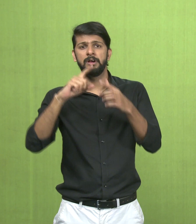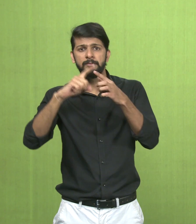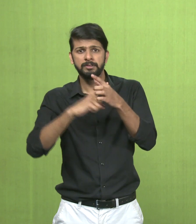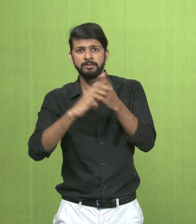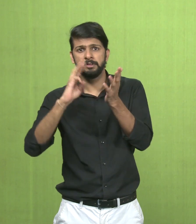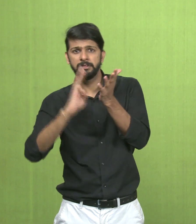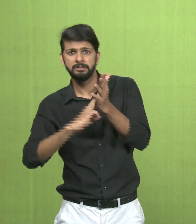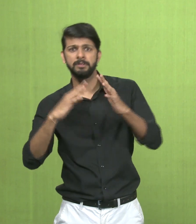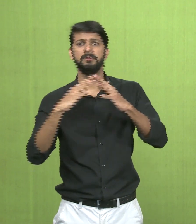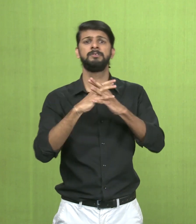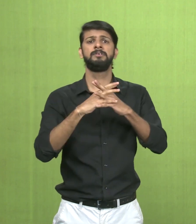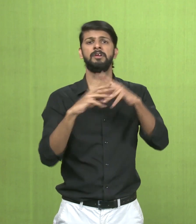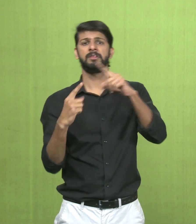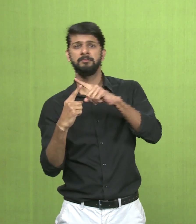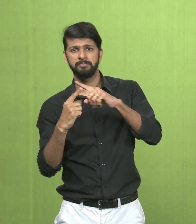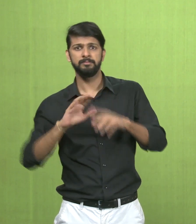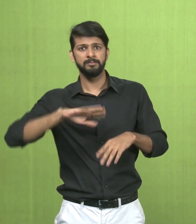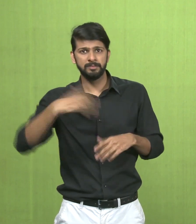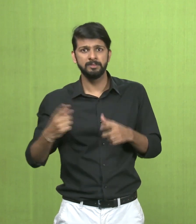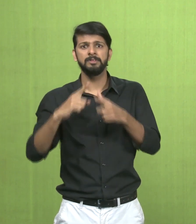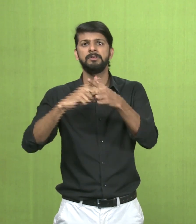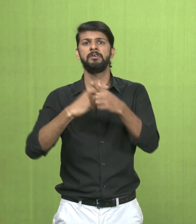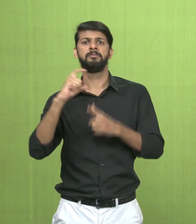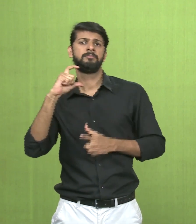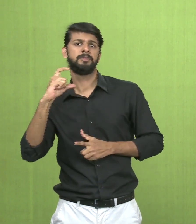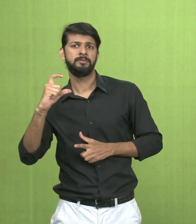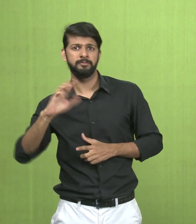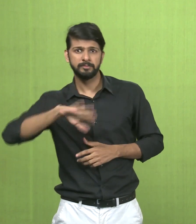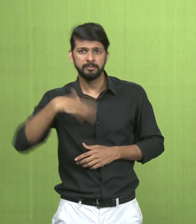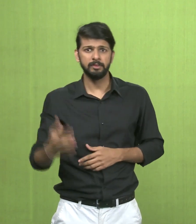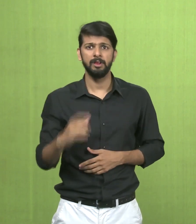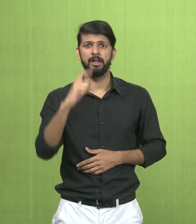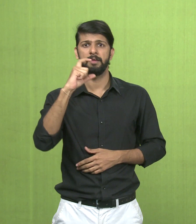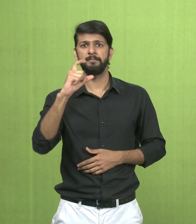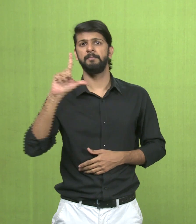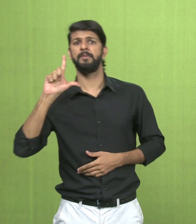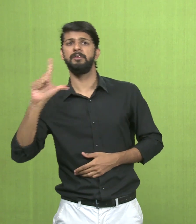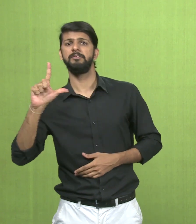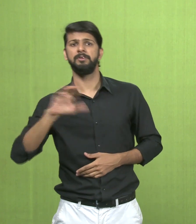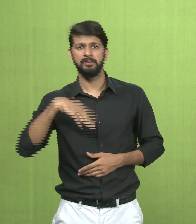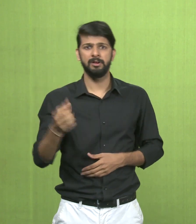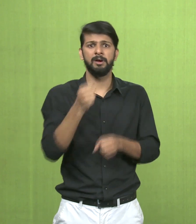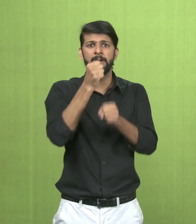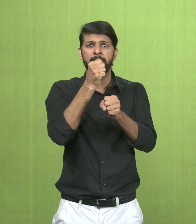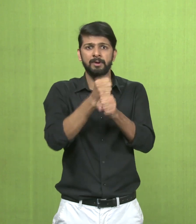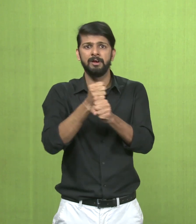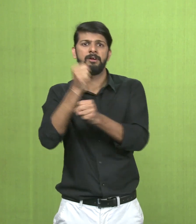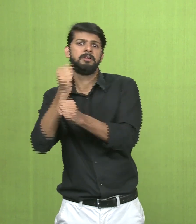Monet, J.M.W. Turner, John Constable, Claude Lorraine